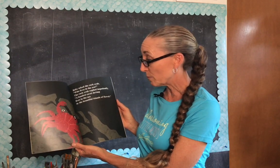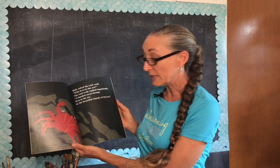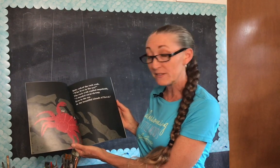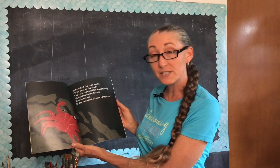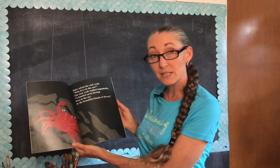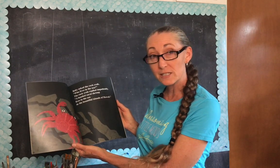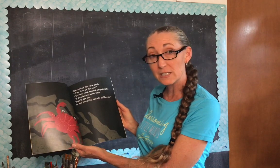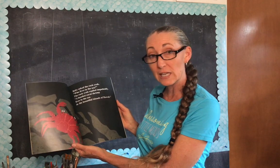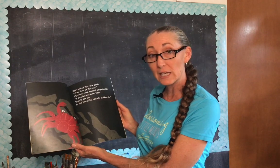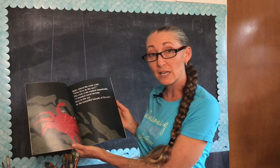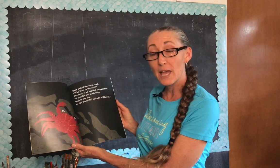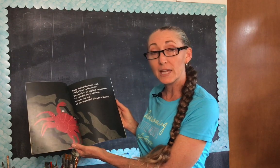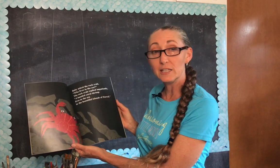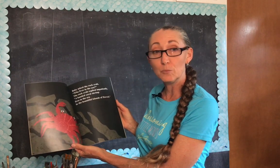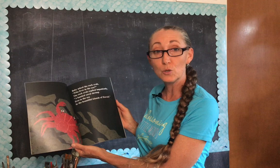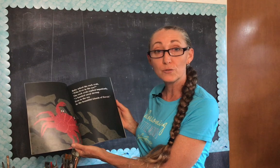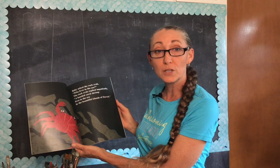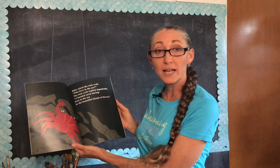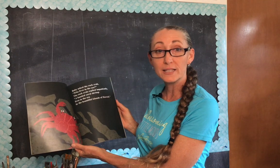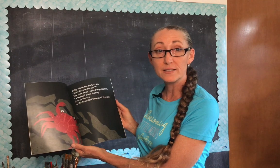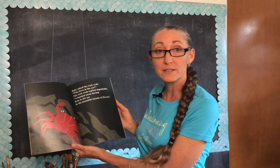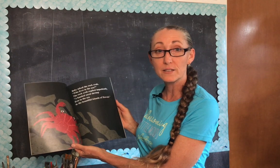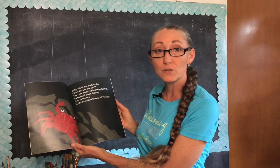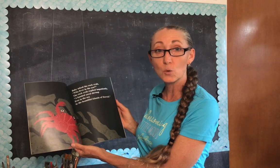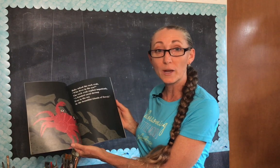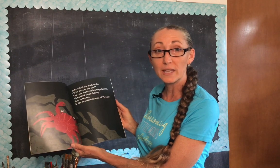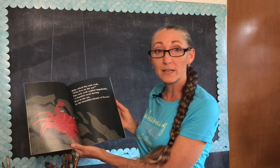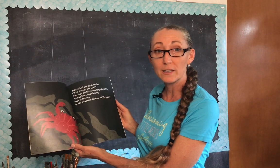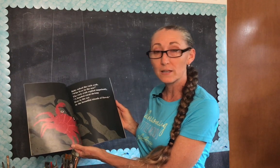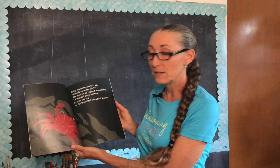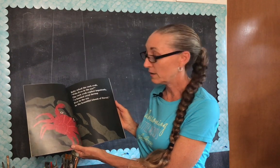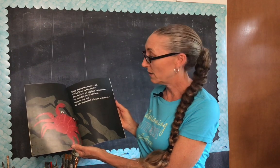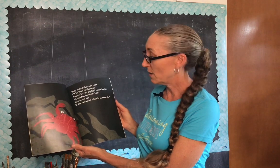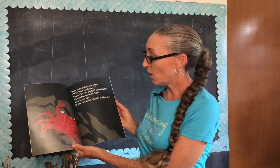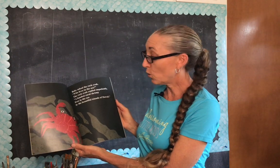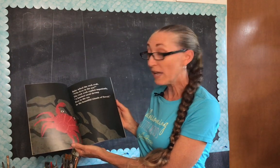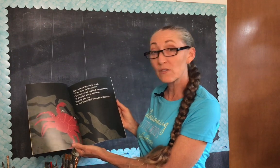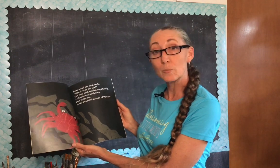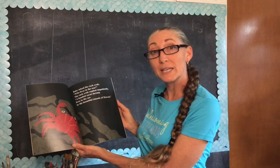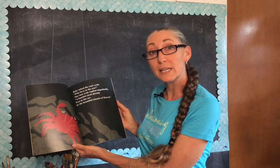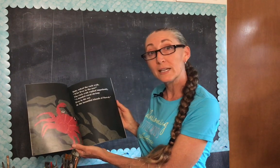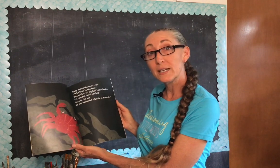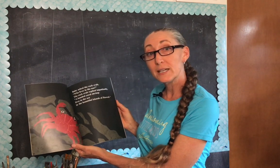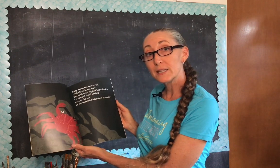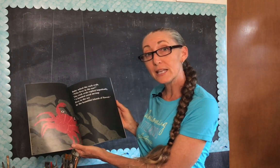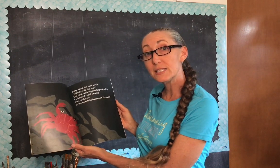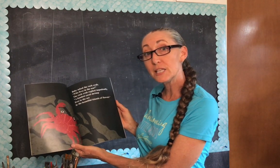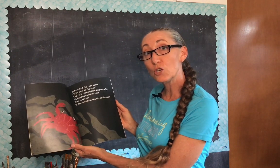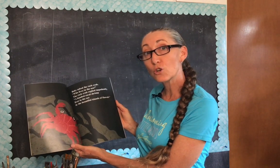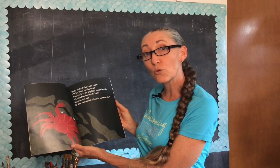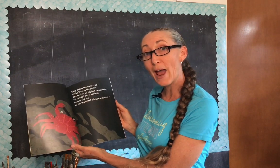lives in the sea in the beautiful islands of Hawaii." Okay, everybody, let's see your crab.